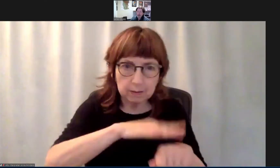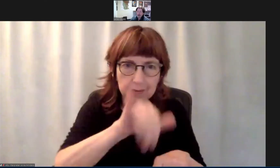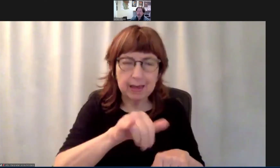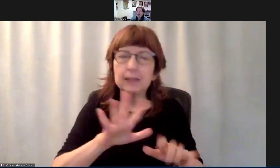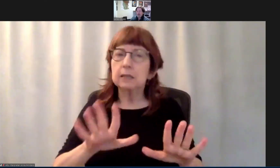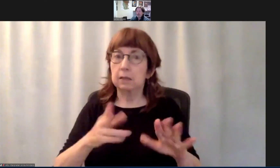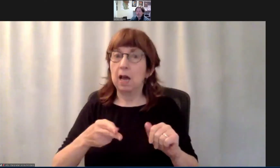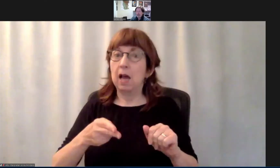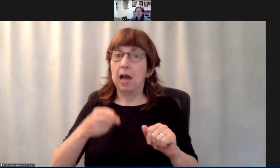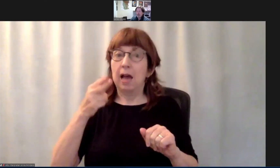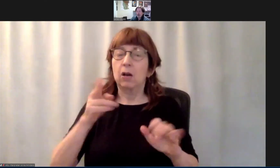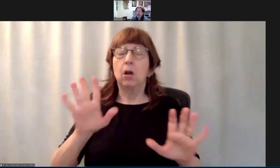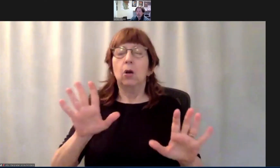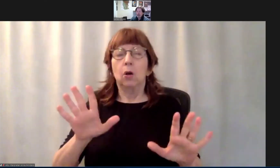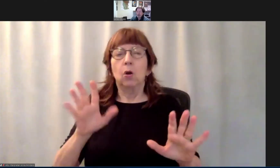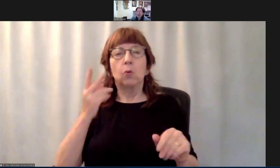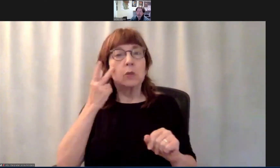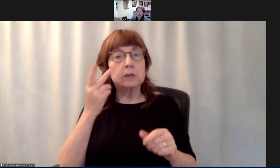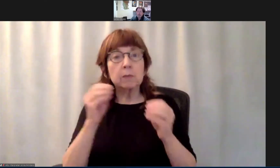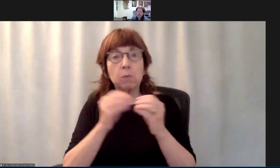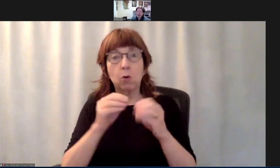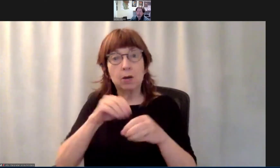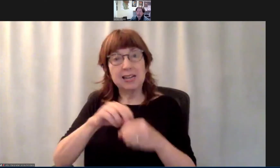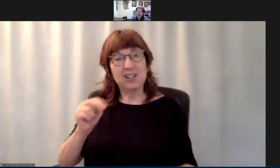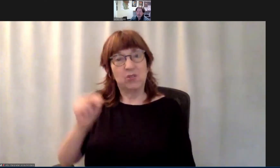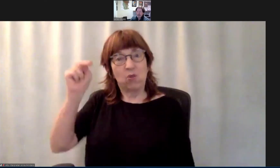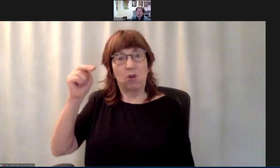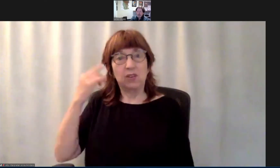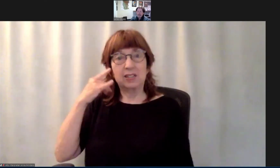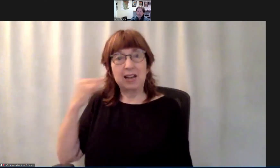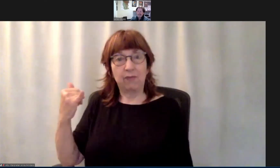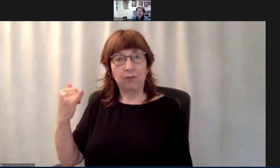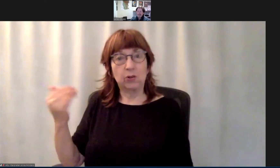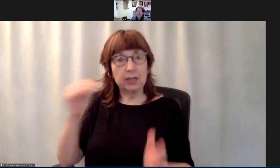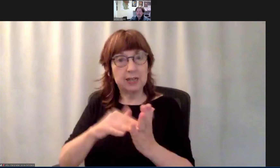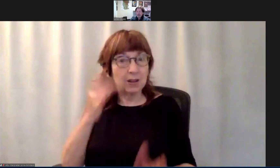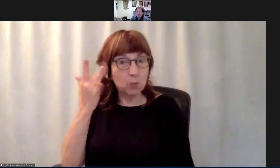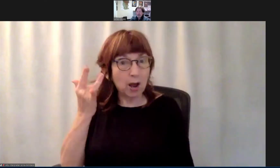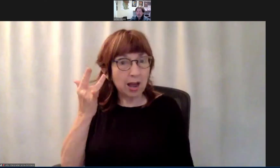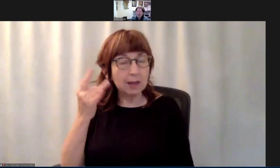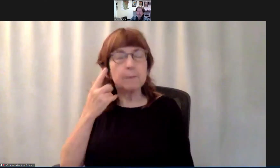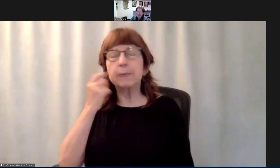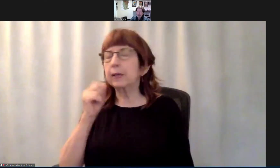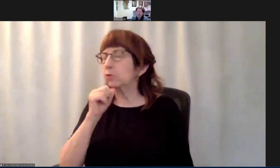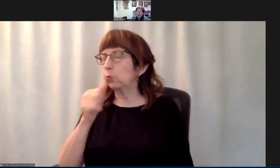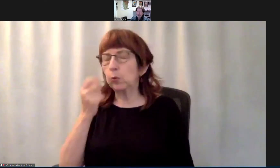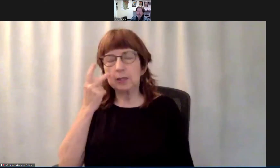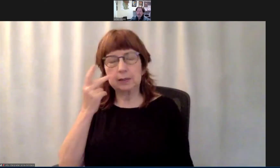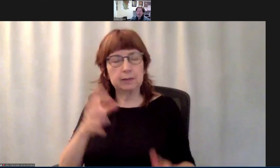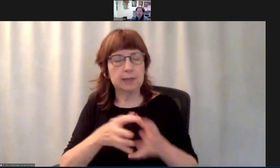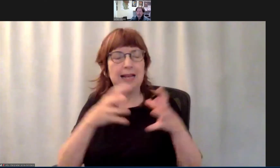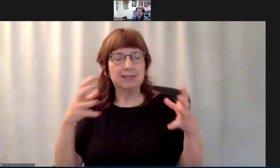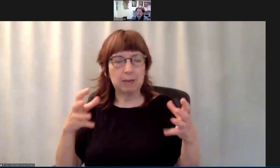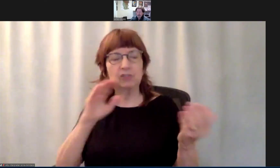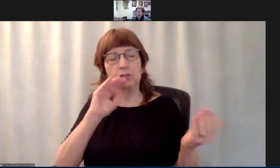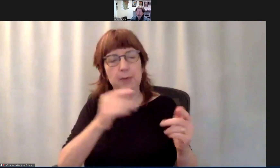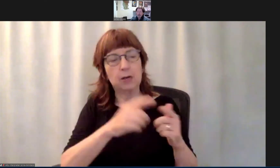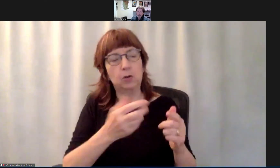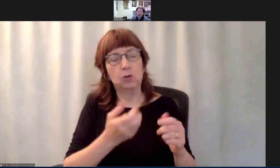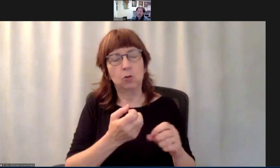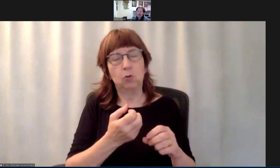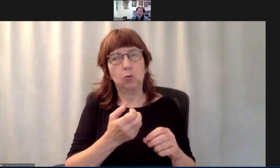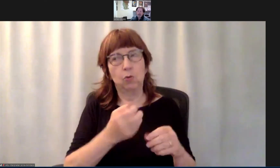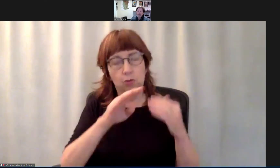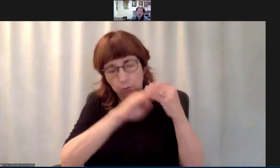much higher. We're seeing more in Northern California, again, because we didn't see as much as the rest of California last winter.